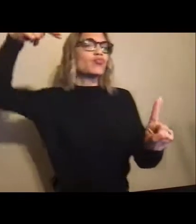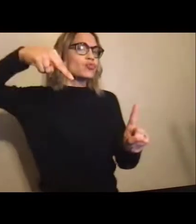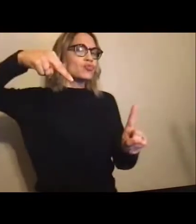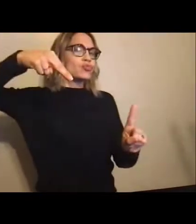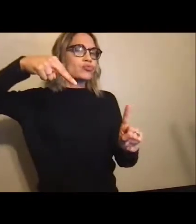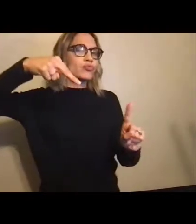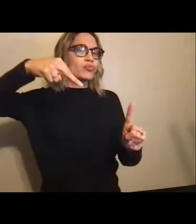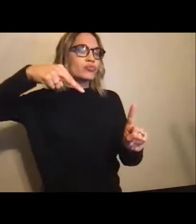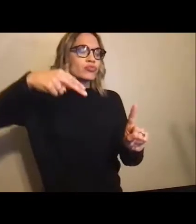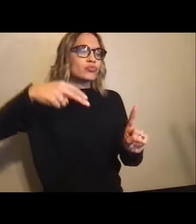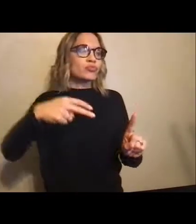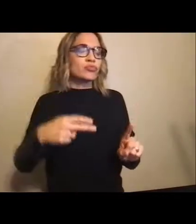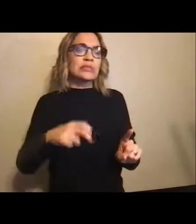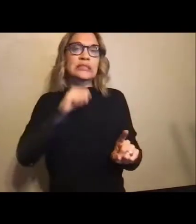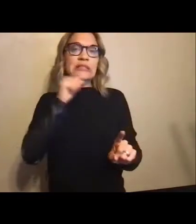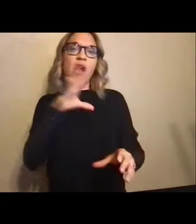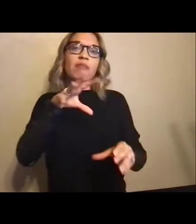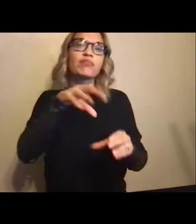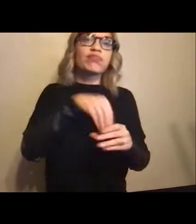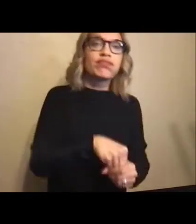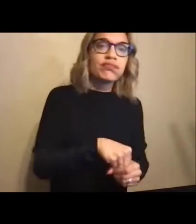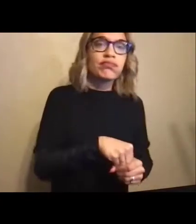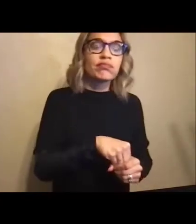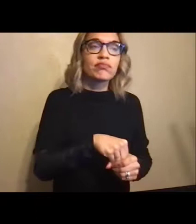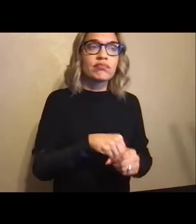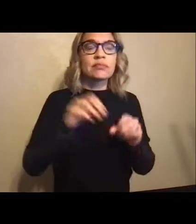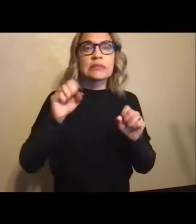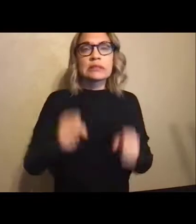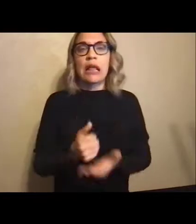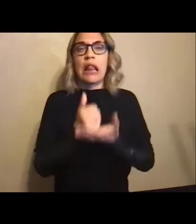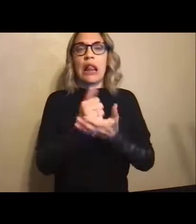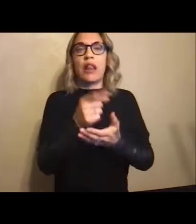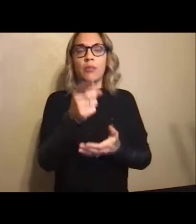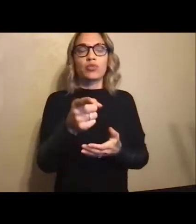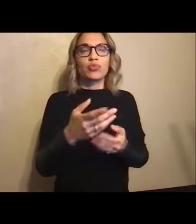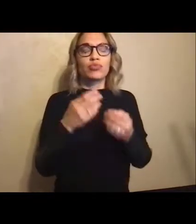one important thing that you can utilize a business mentor for.